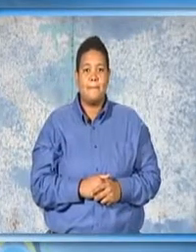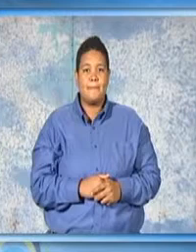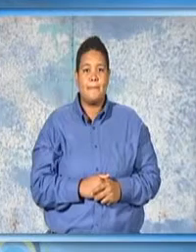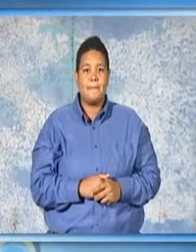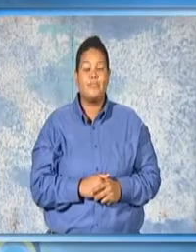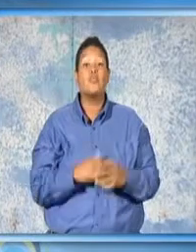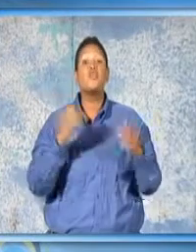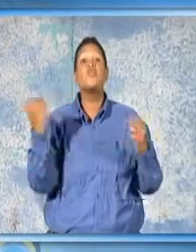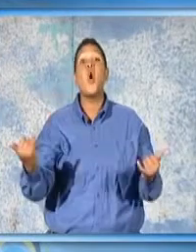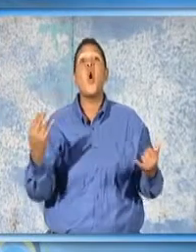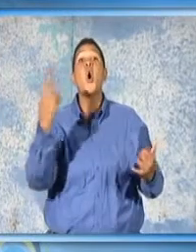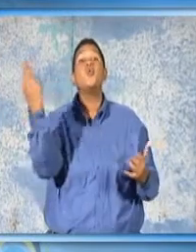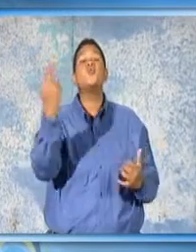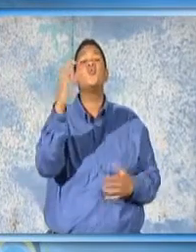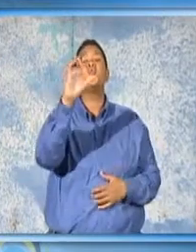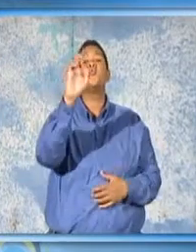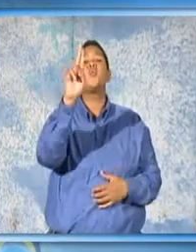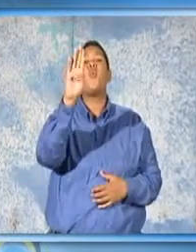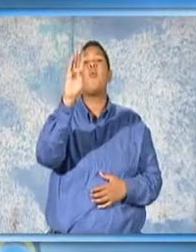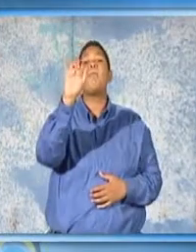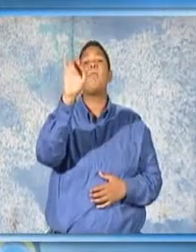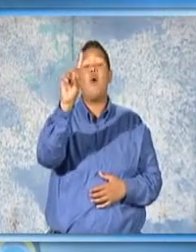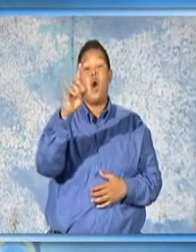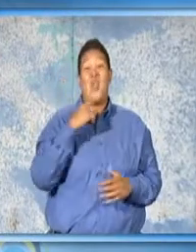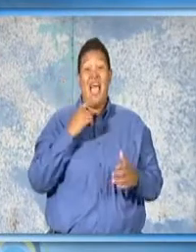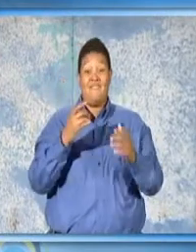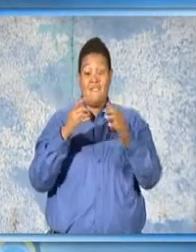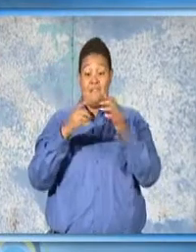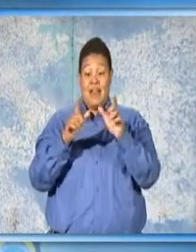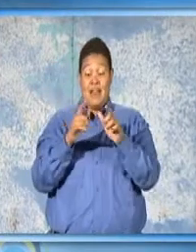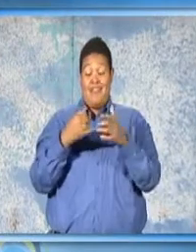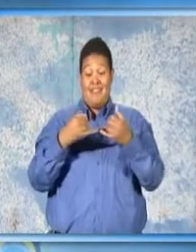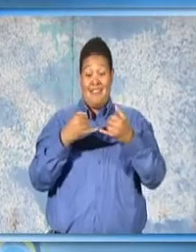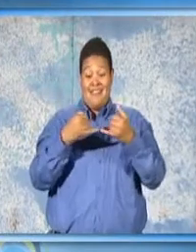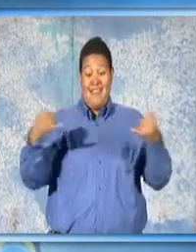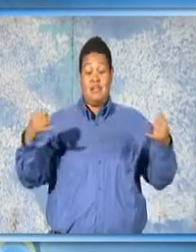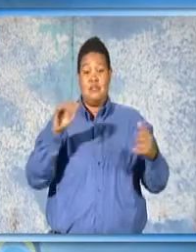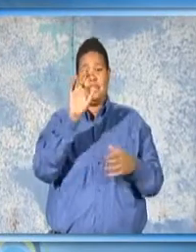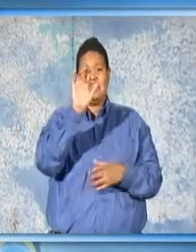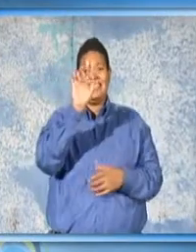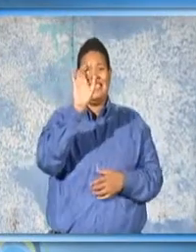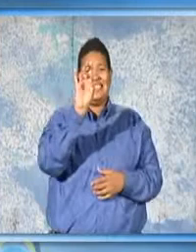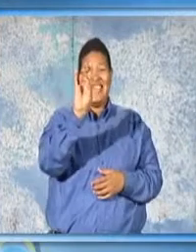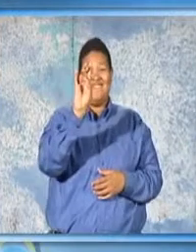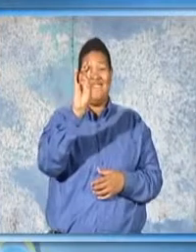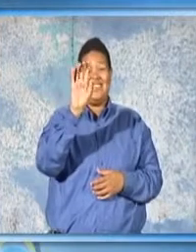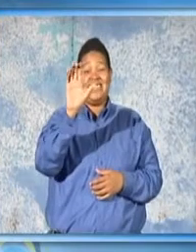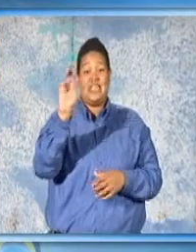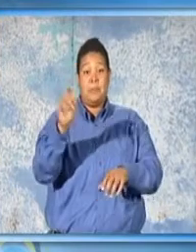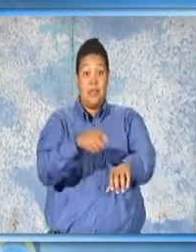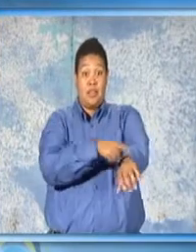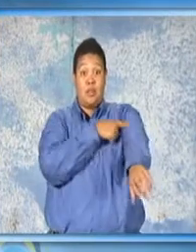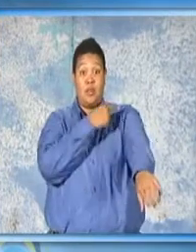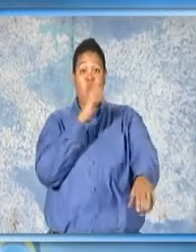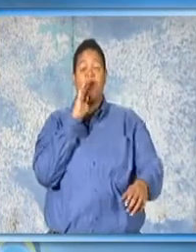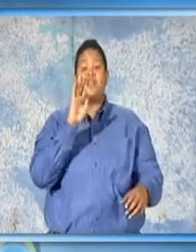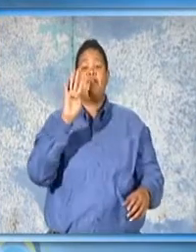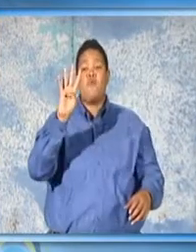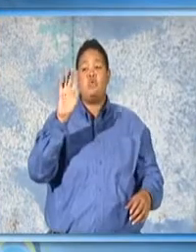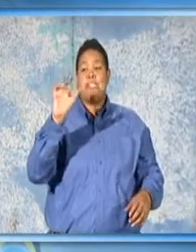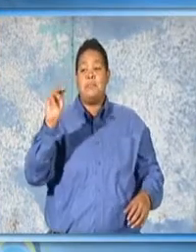Let us use a cuboid which has length 7 centimeters, width 4 centimeters, and height 5